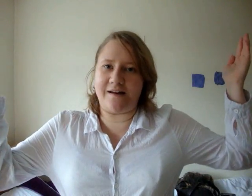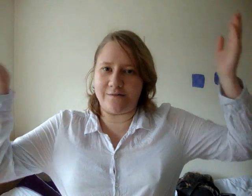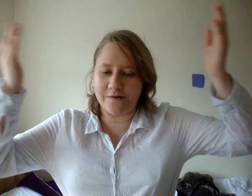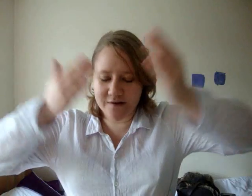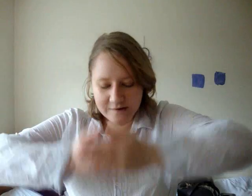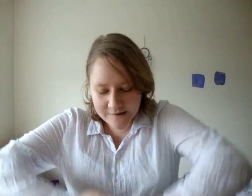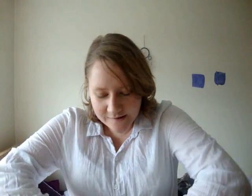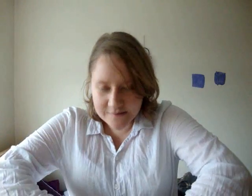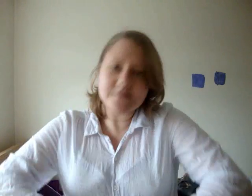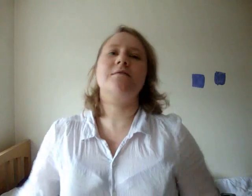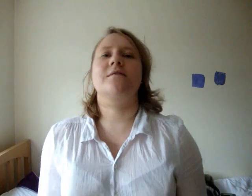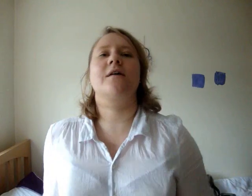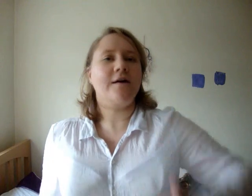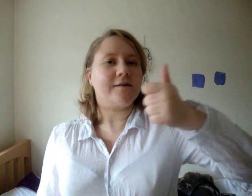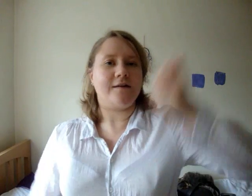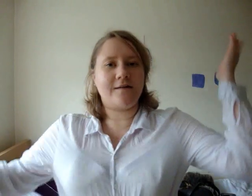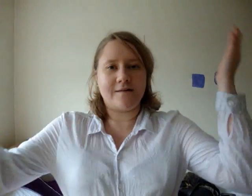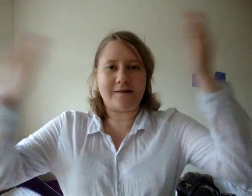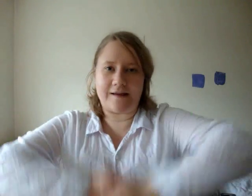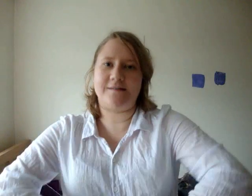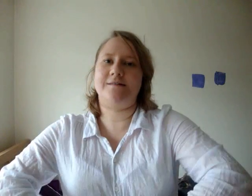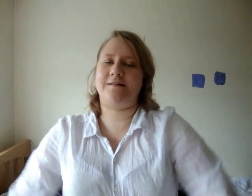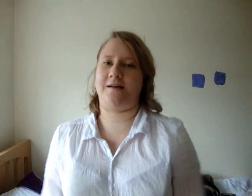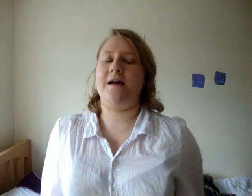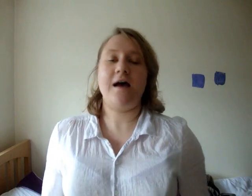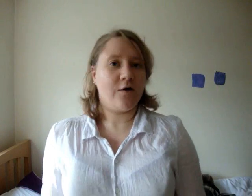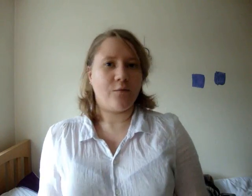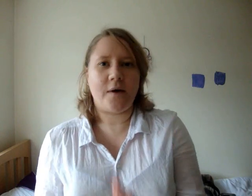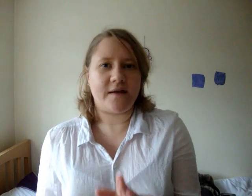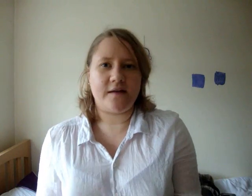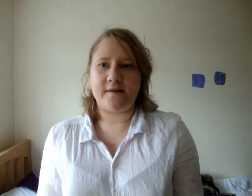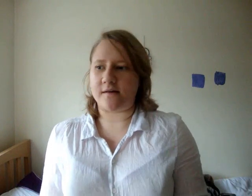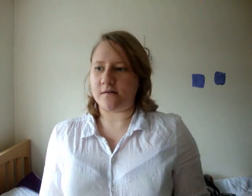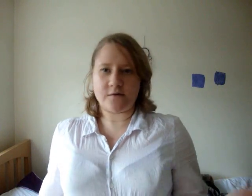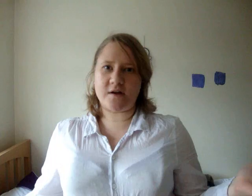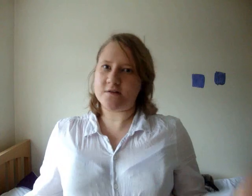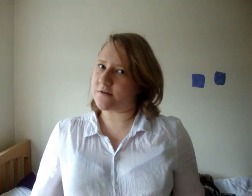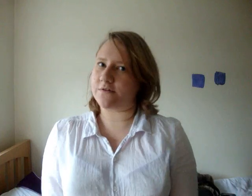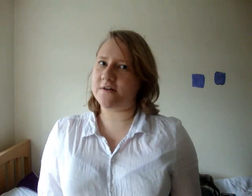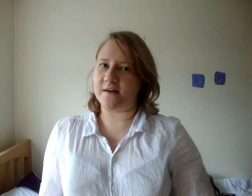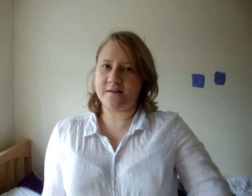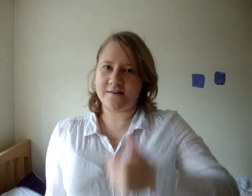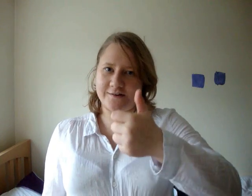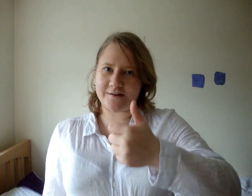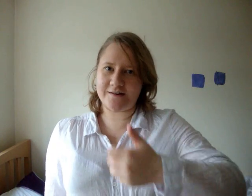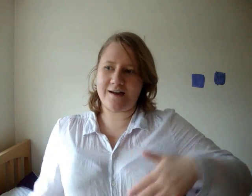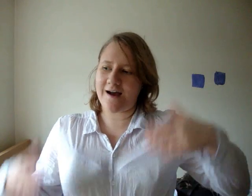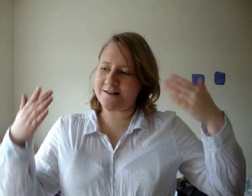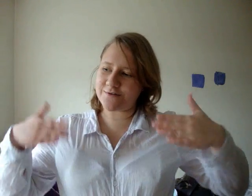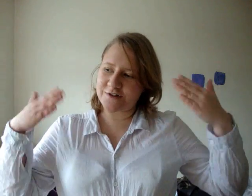down. Night. Good night. What about evening? You might as well do evening. Good. And sort of